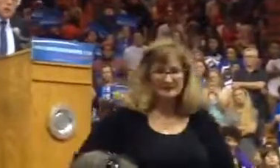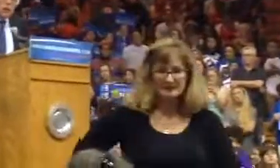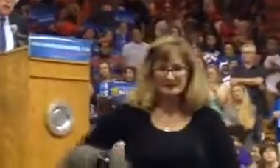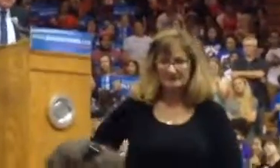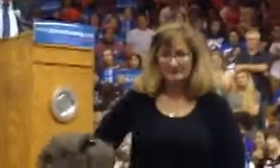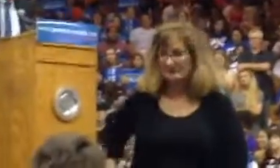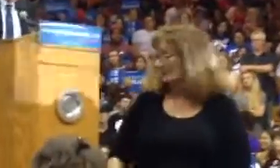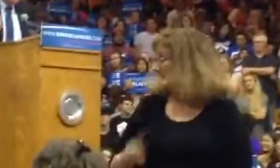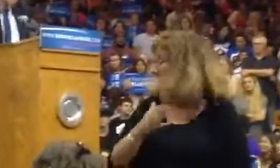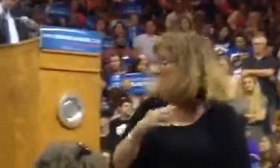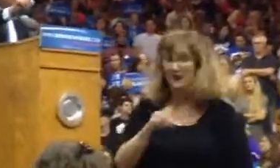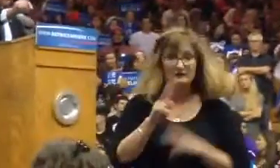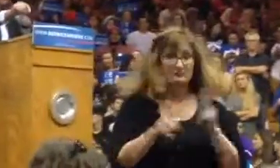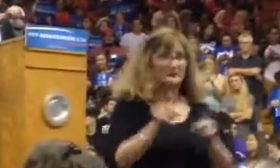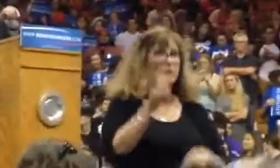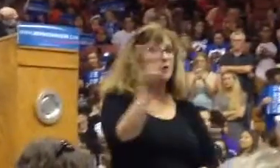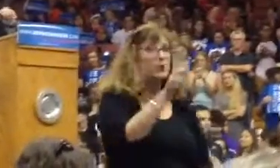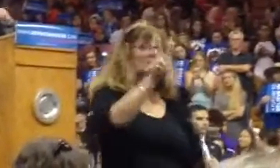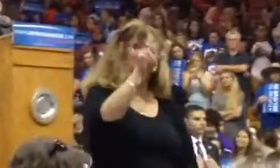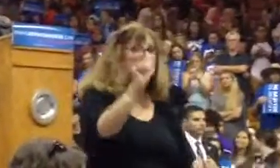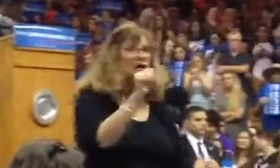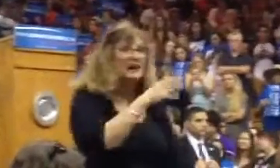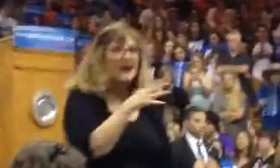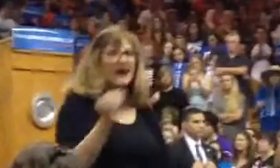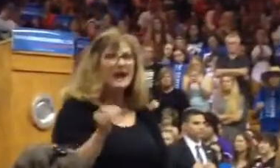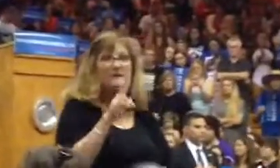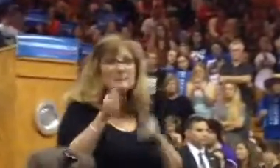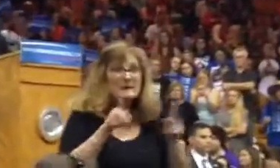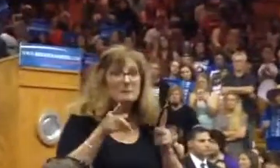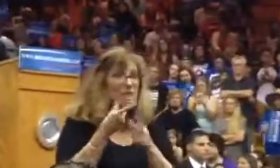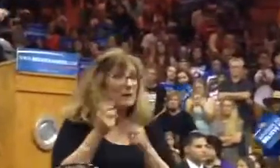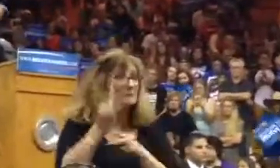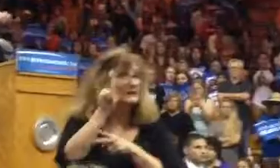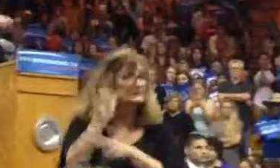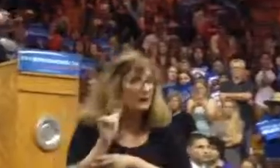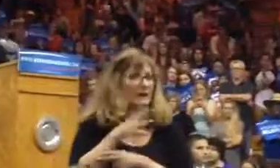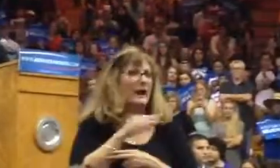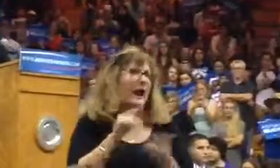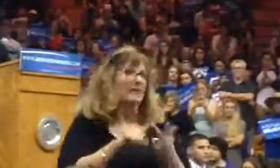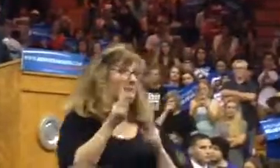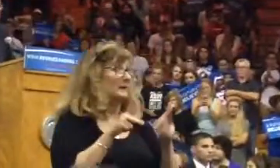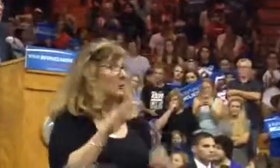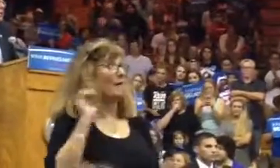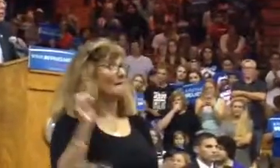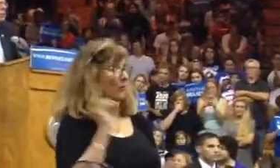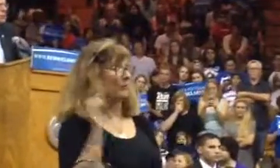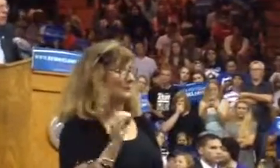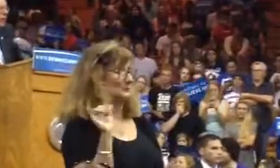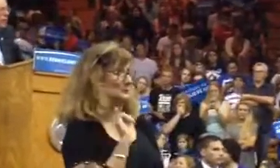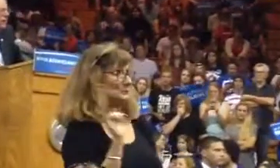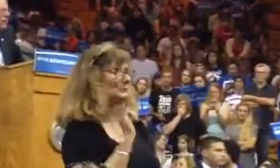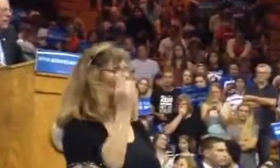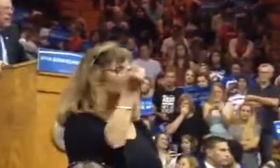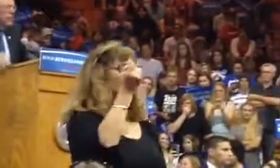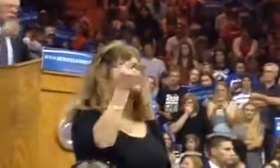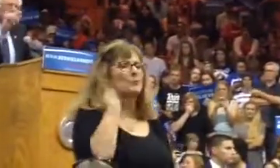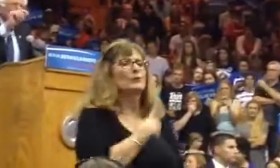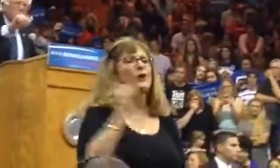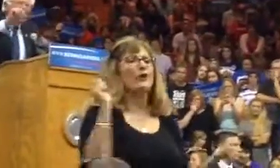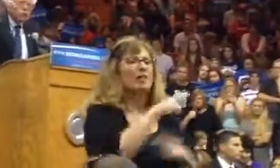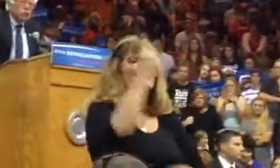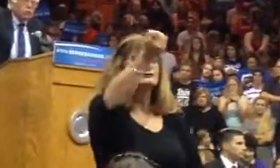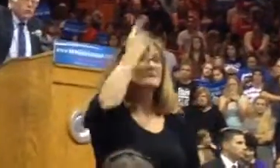And the people of West Virginia and the people of Kentucky and the people of Oregon understand